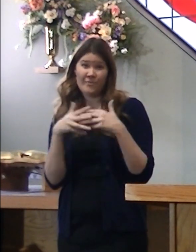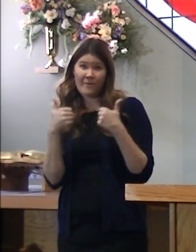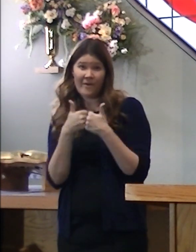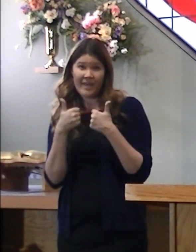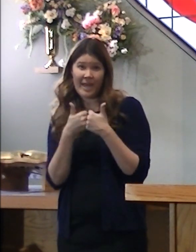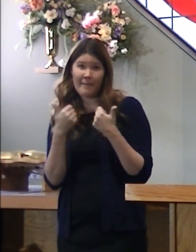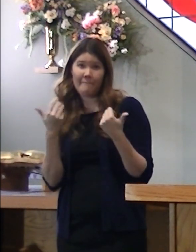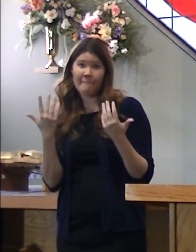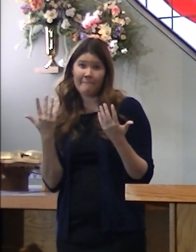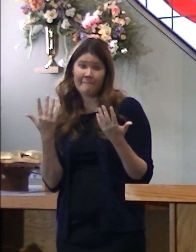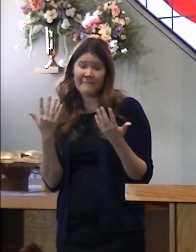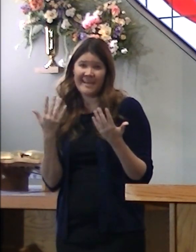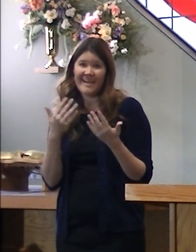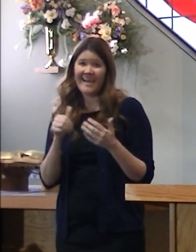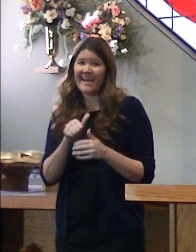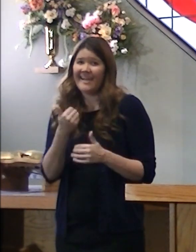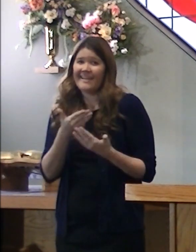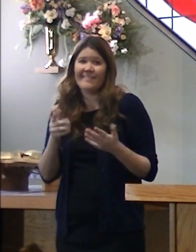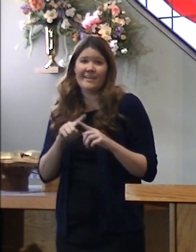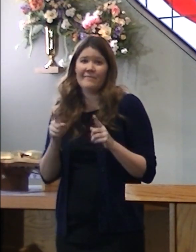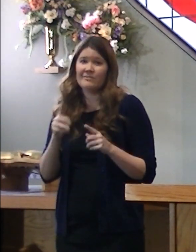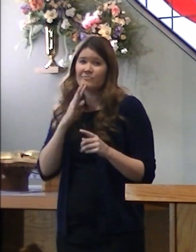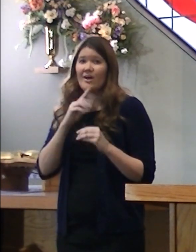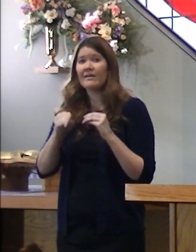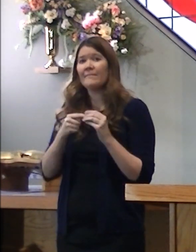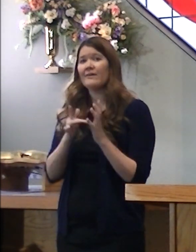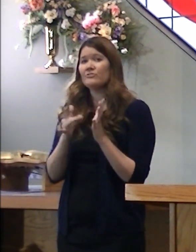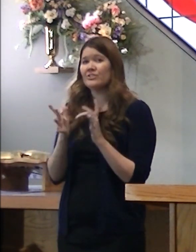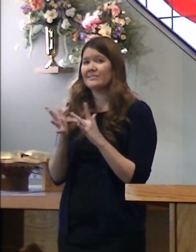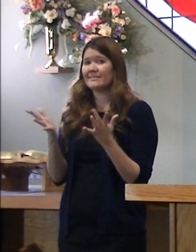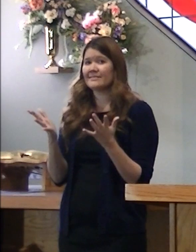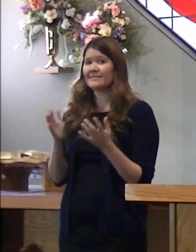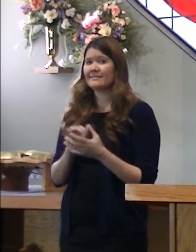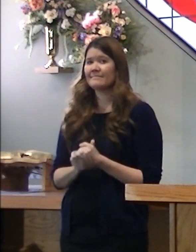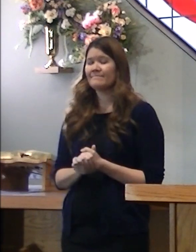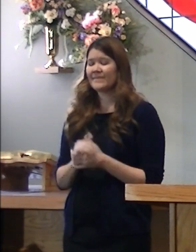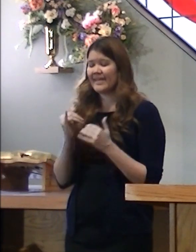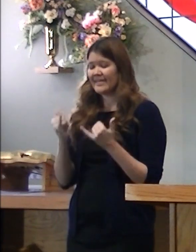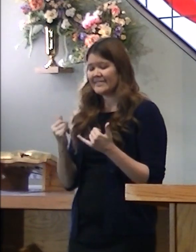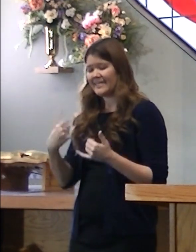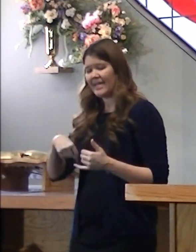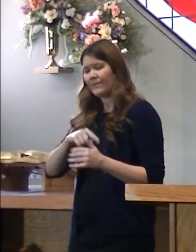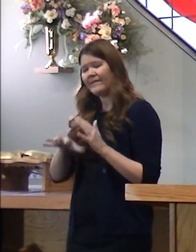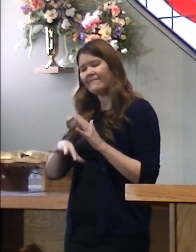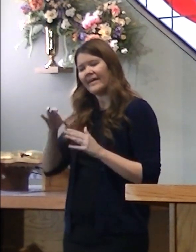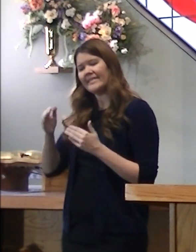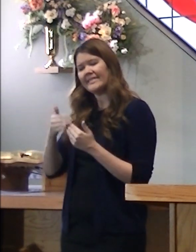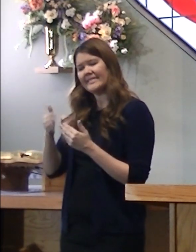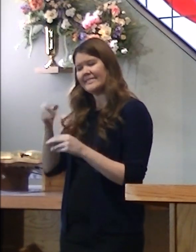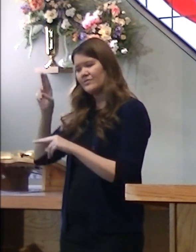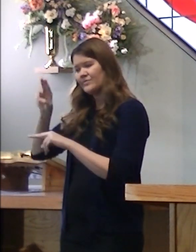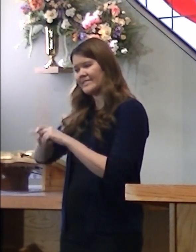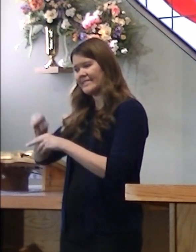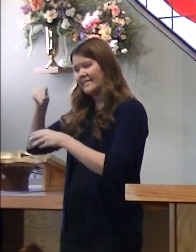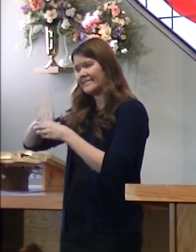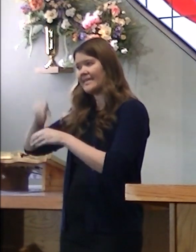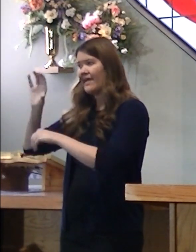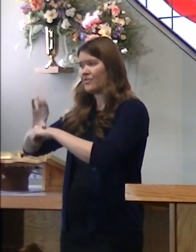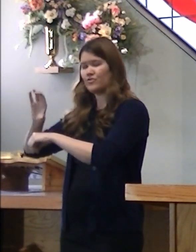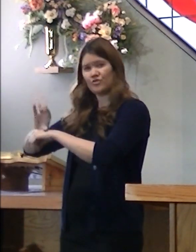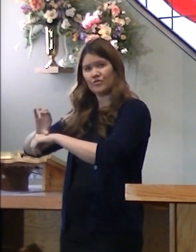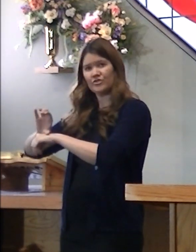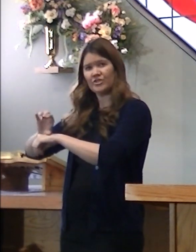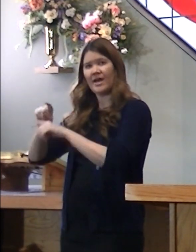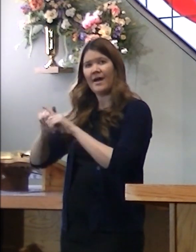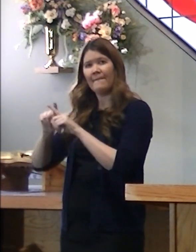Cardinals? Anything but talking about Jesus. Today we find it really easy to sit inside the church,